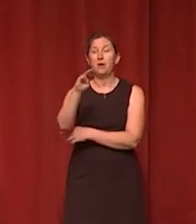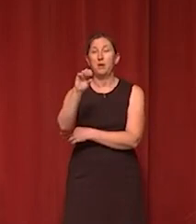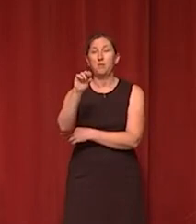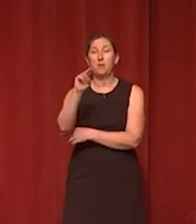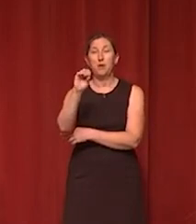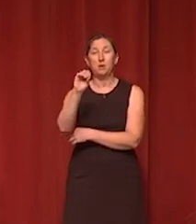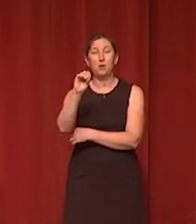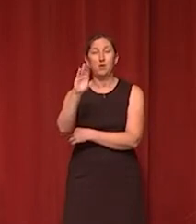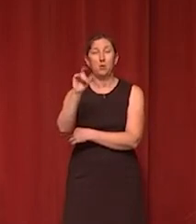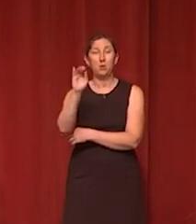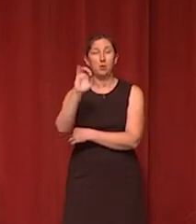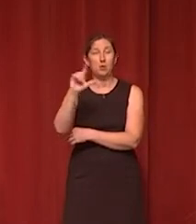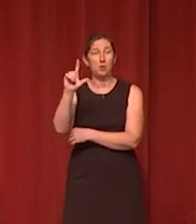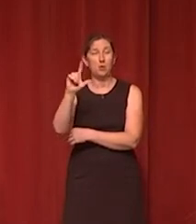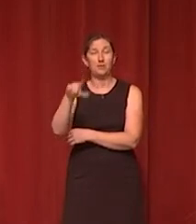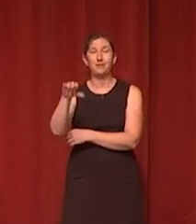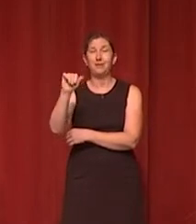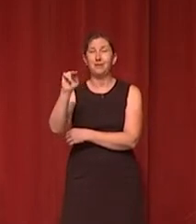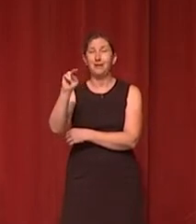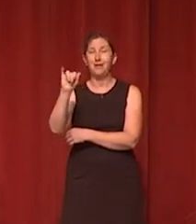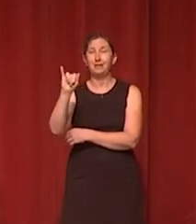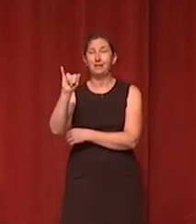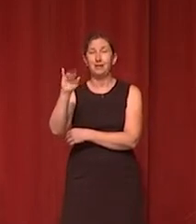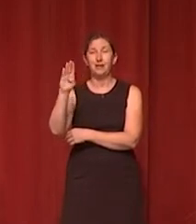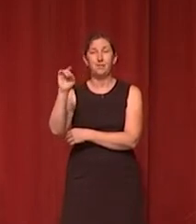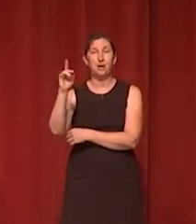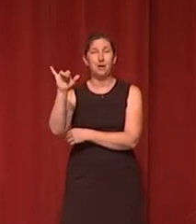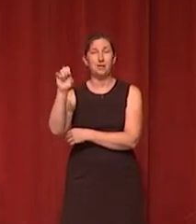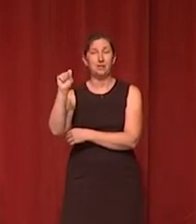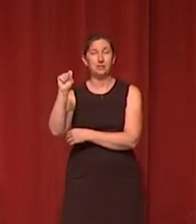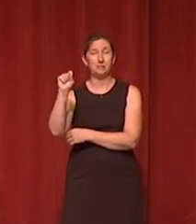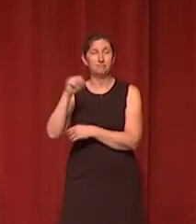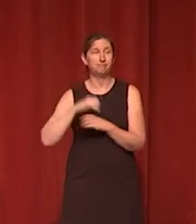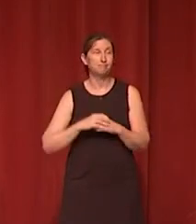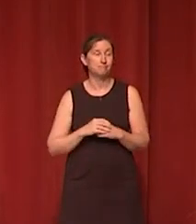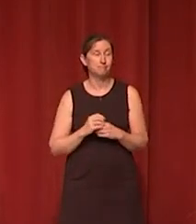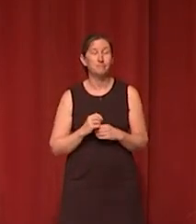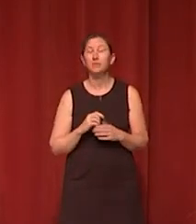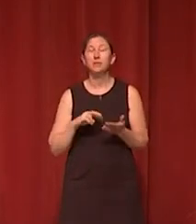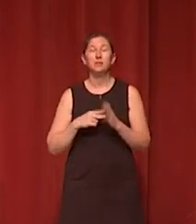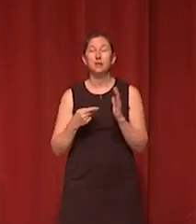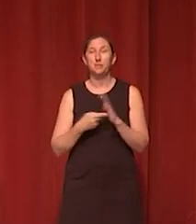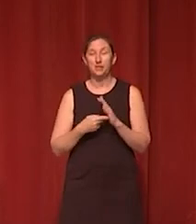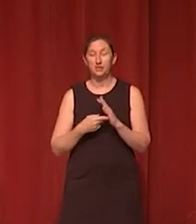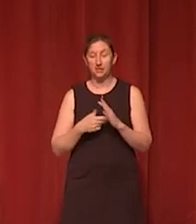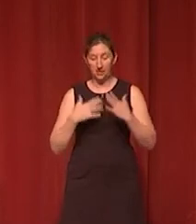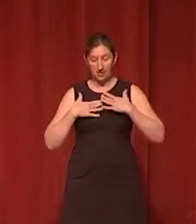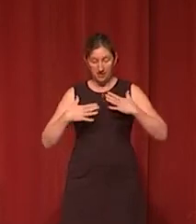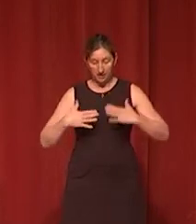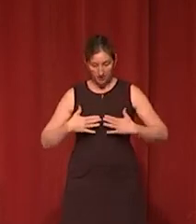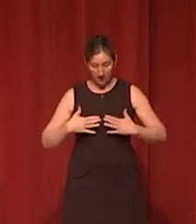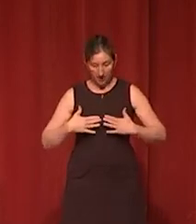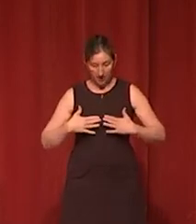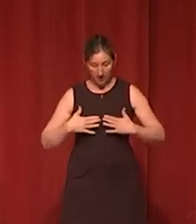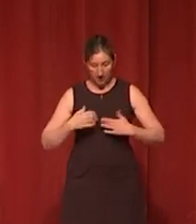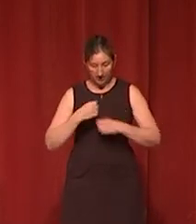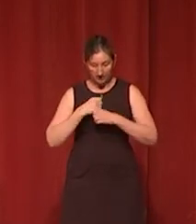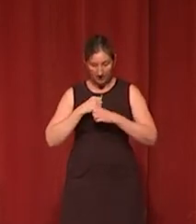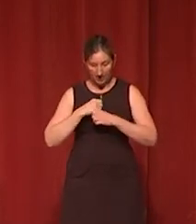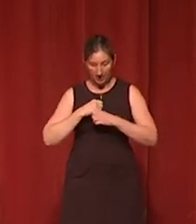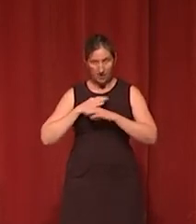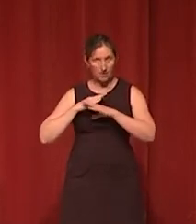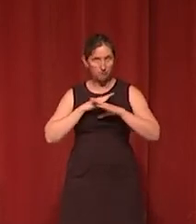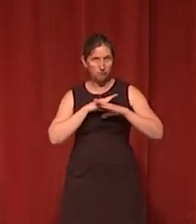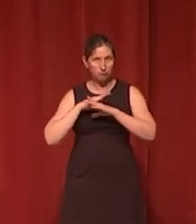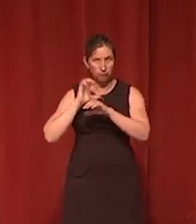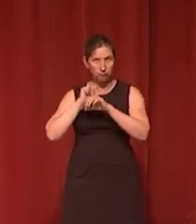are targeting some of the antibodies that are produced within the body themselves. And so each one, depending on the